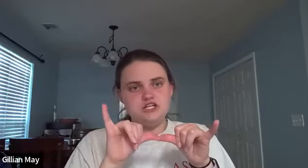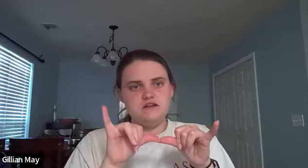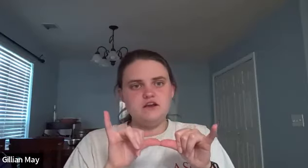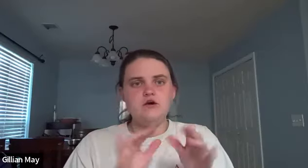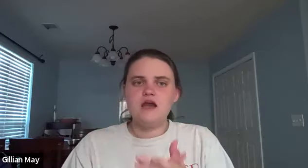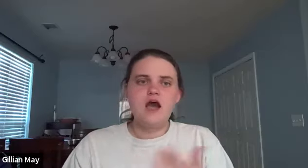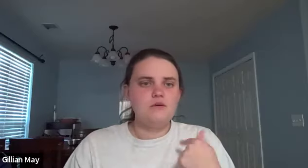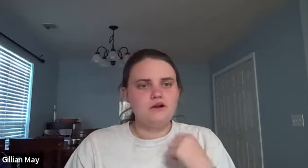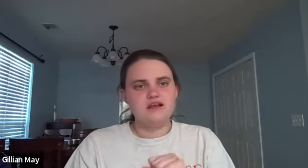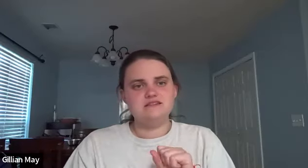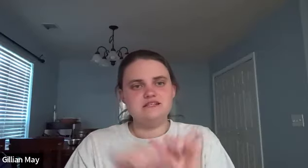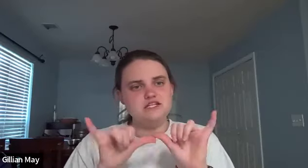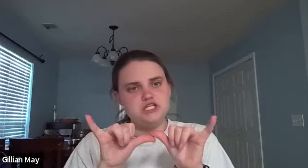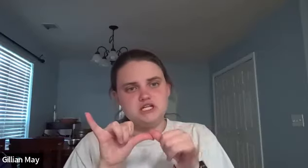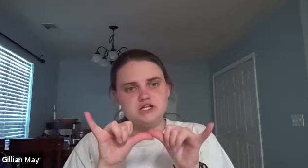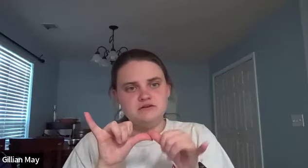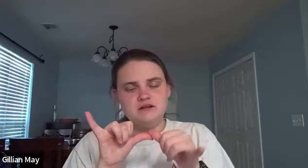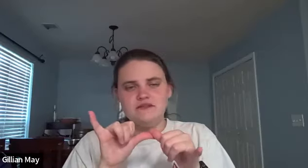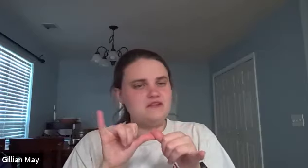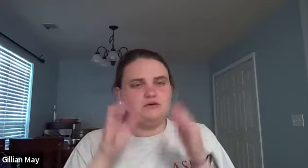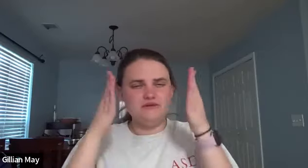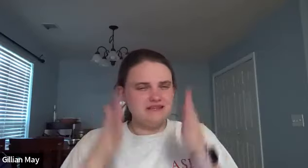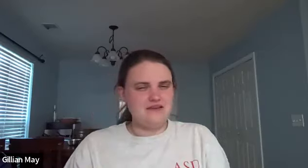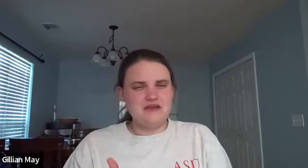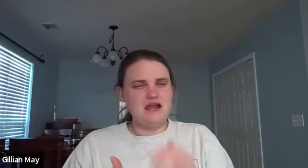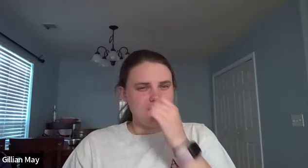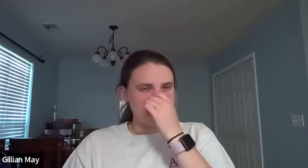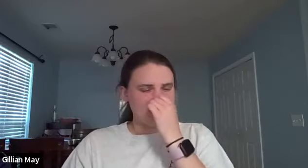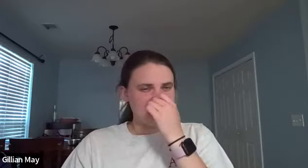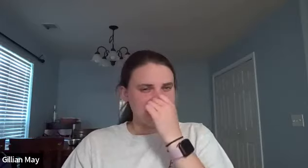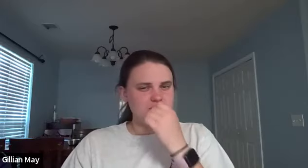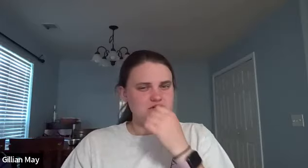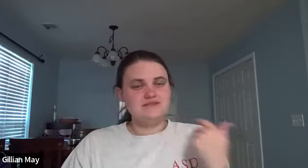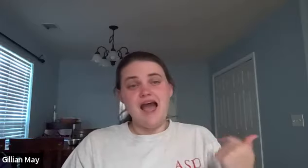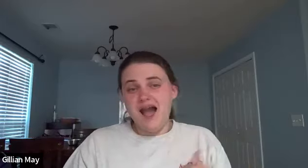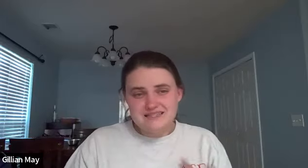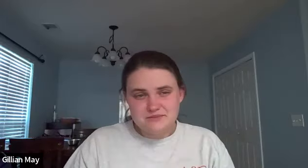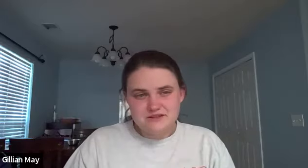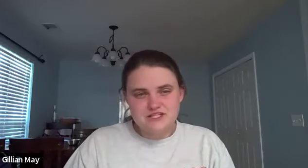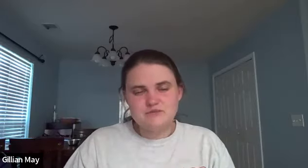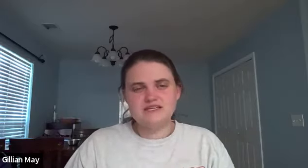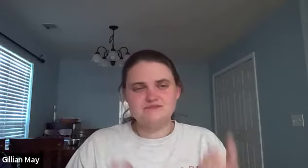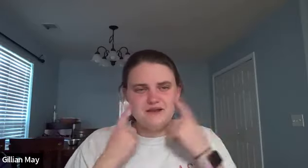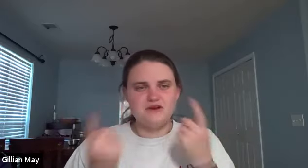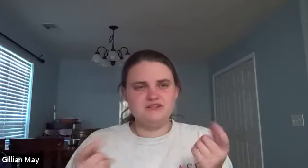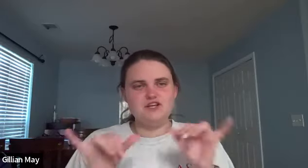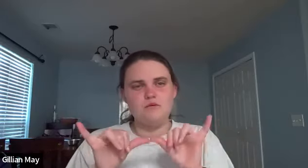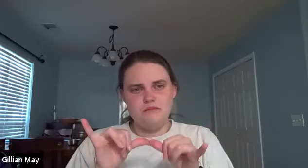engineer, like, oh yeah, I work as an engineer. Like they don't always add that person afterwards. I typically do because my brain wants to go, well,